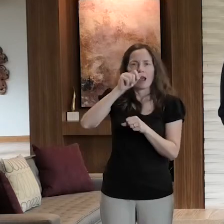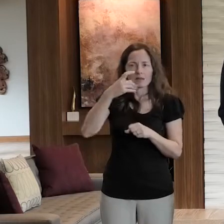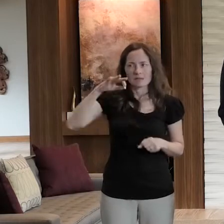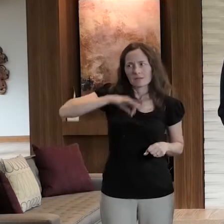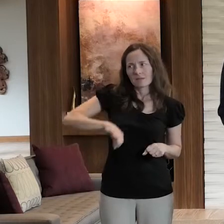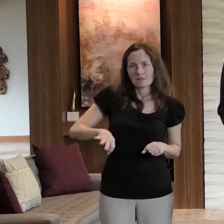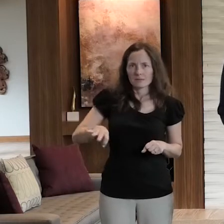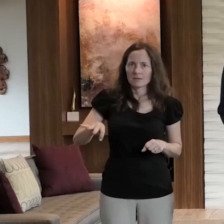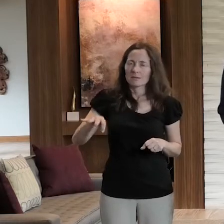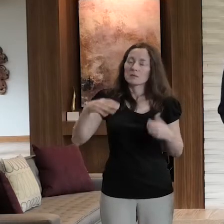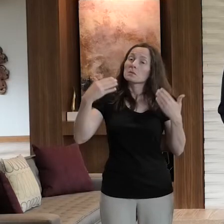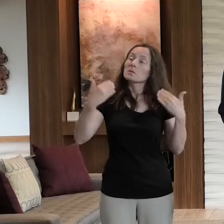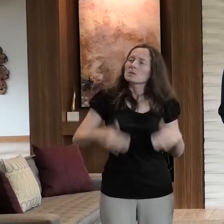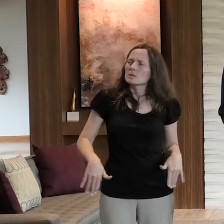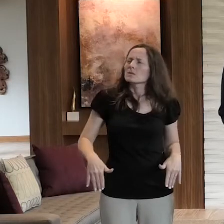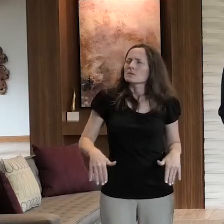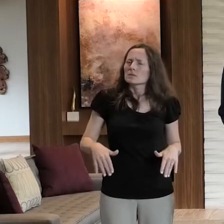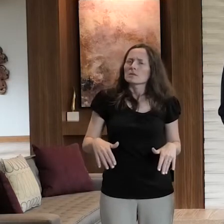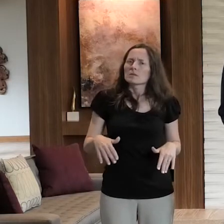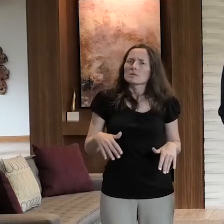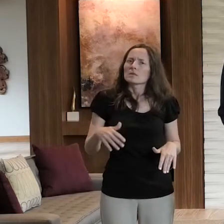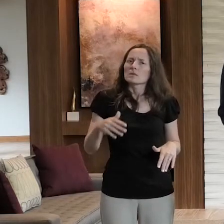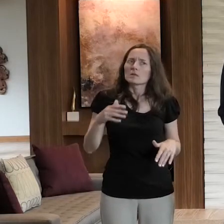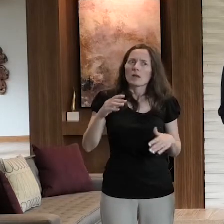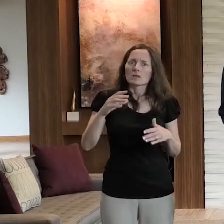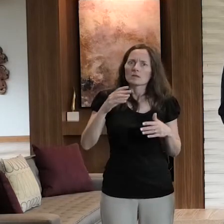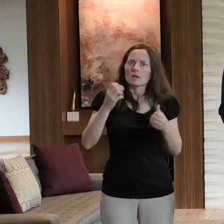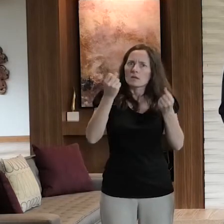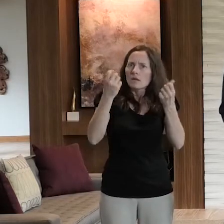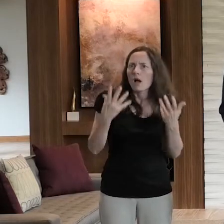that's a big chunk of the overall